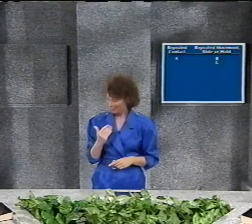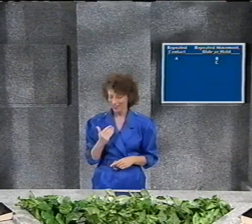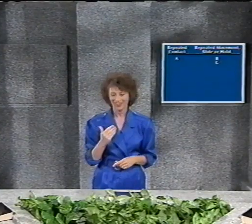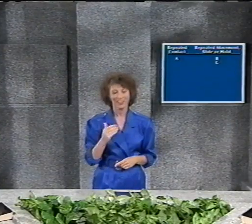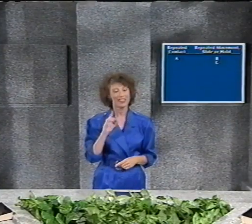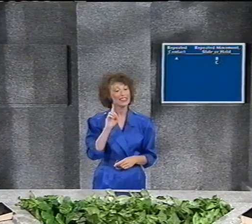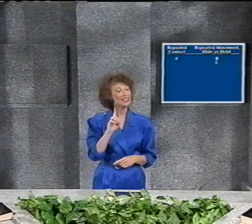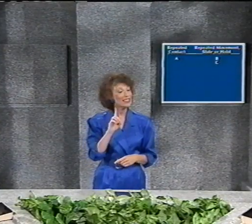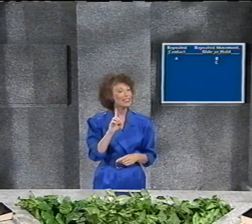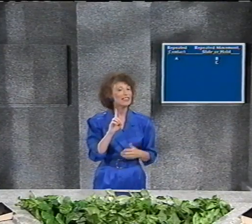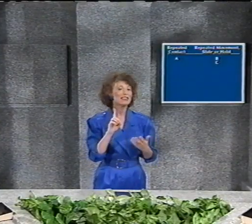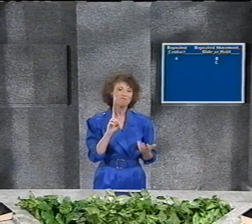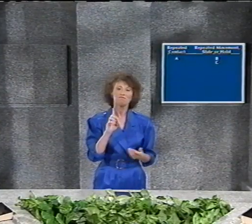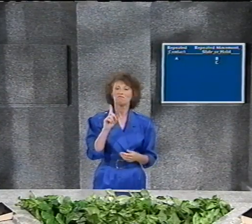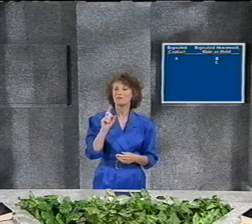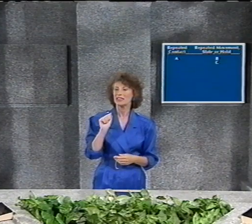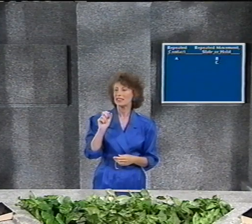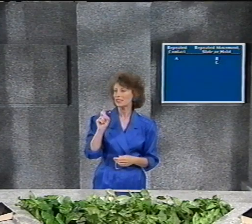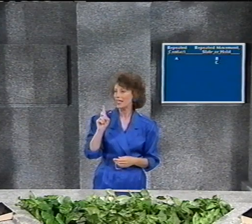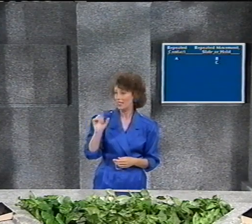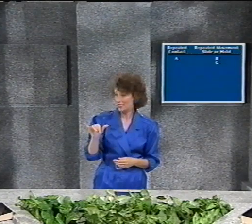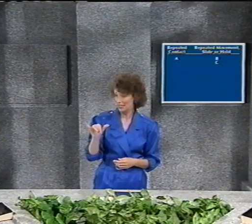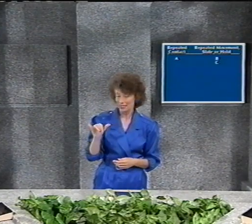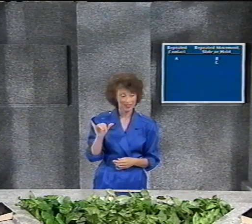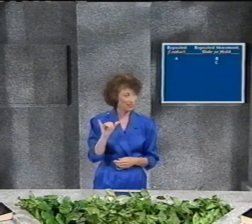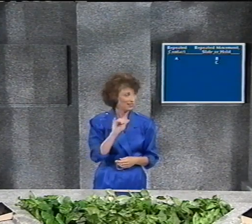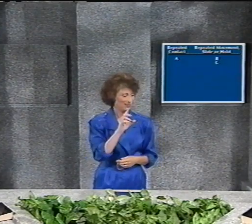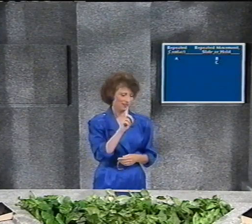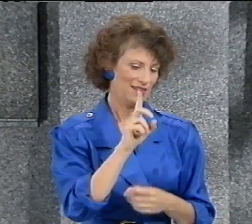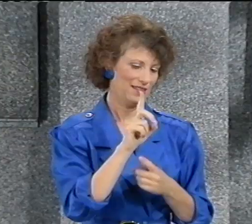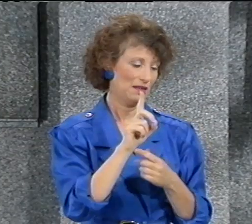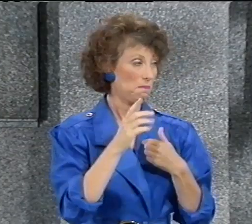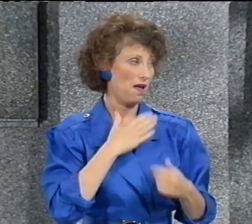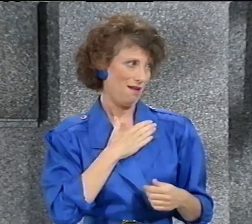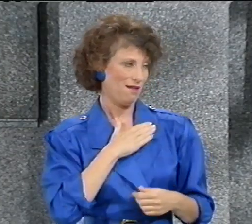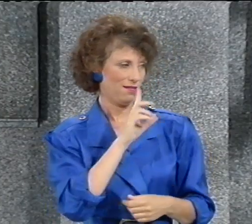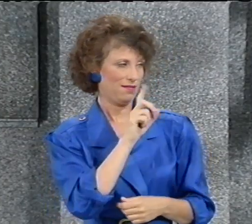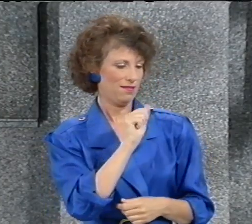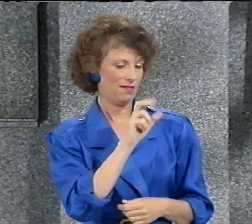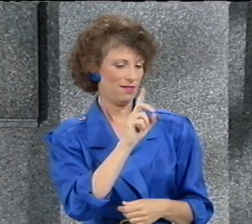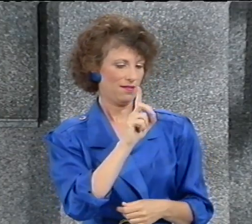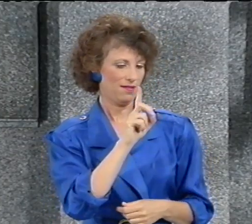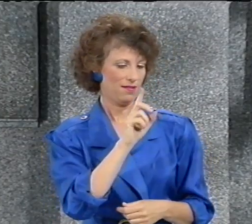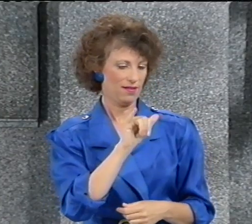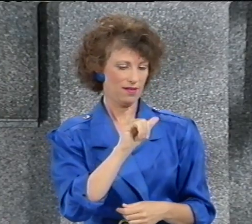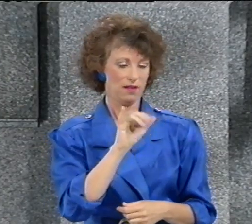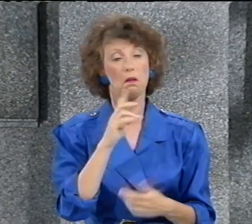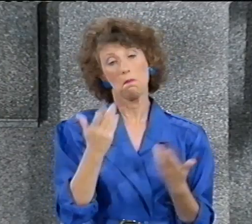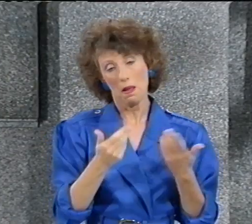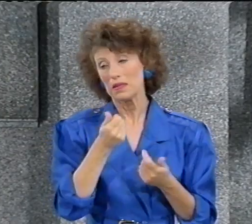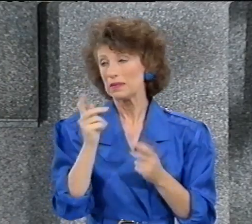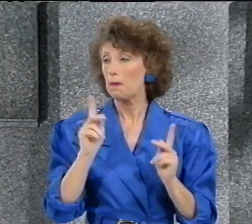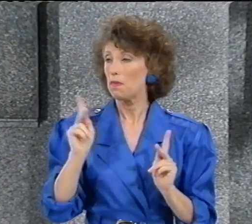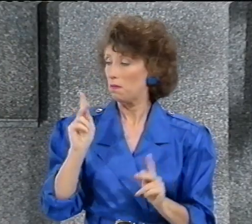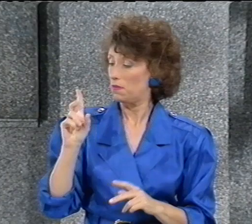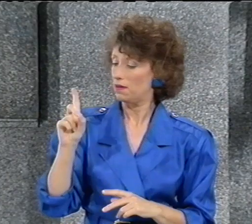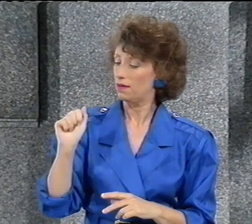Yes, good. Now for D, the word daddy. I repeat the D by repeating